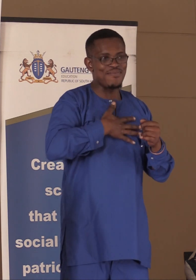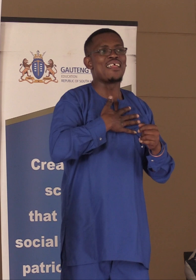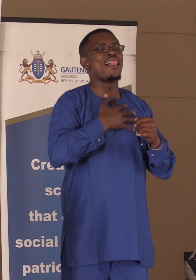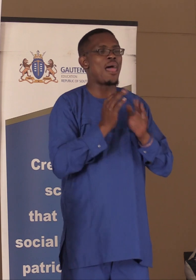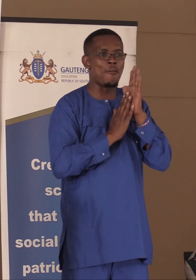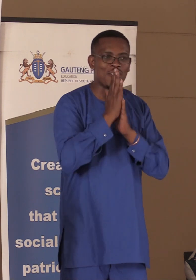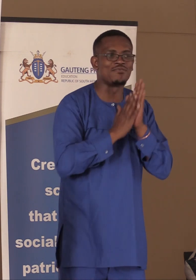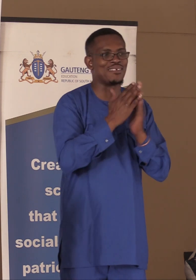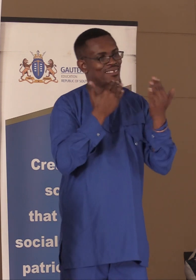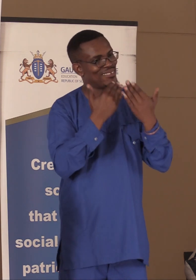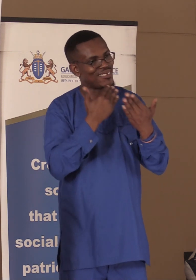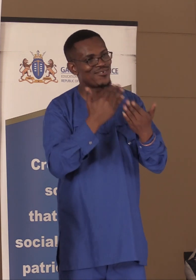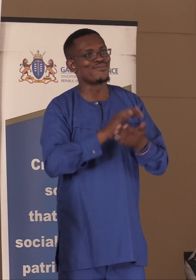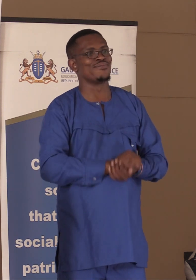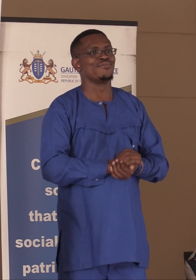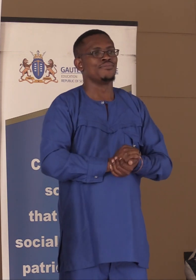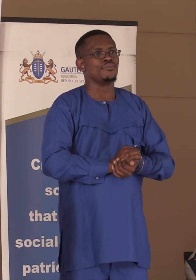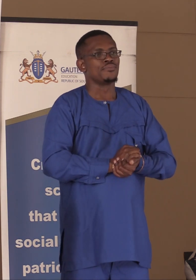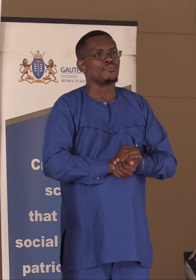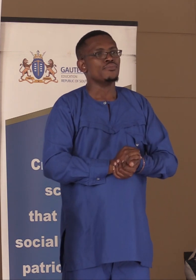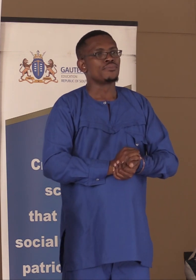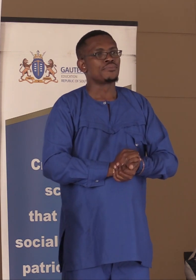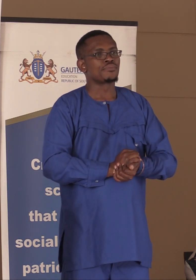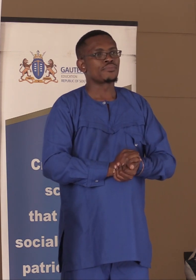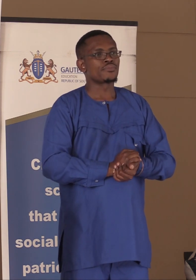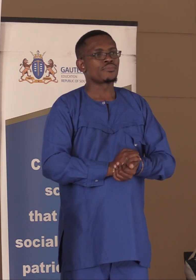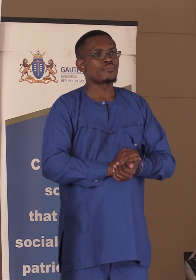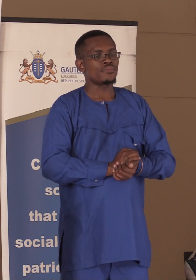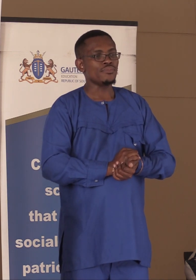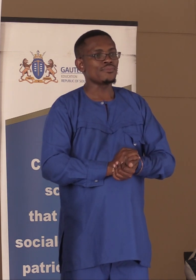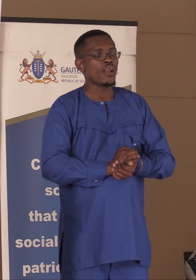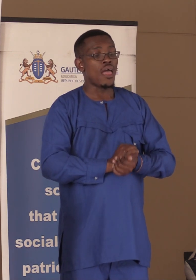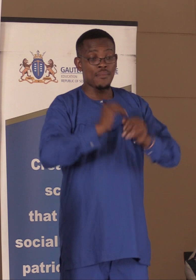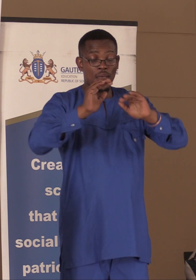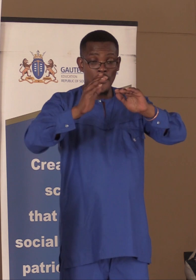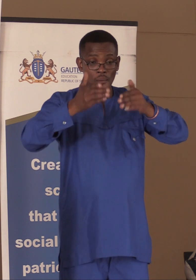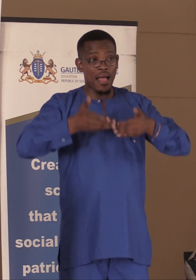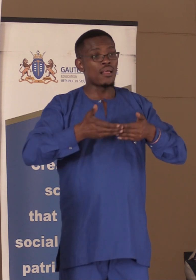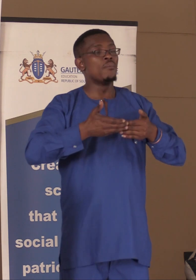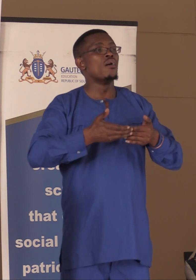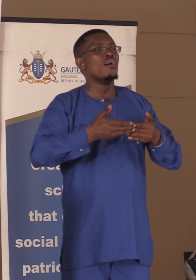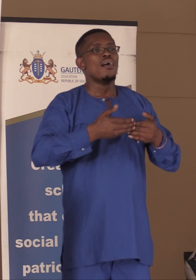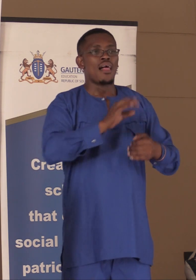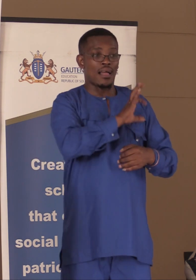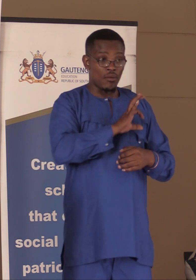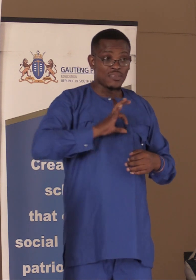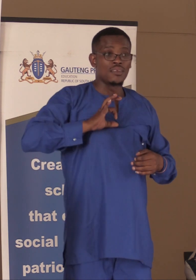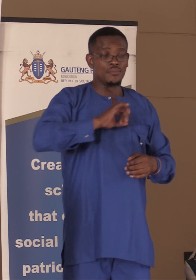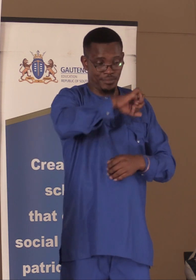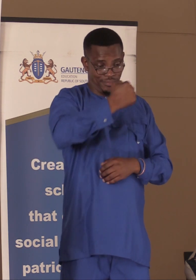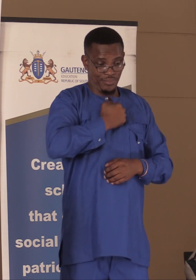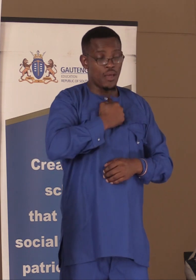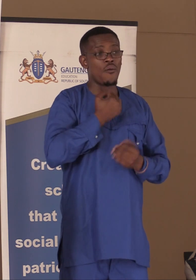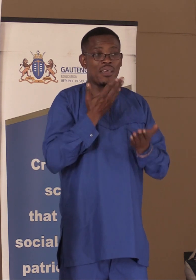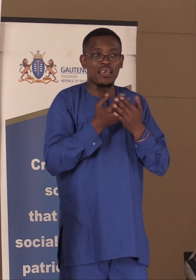mobilized outwardly. Thank you very much. Having been welcomed by our ward councillor, we can now